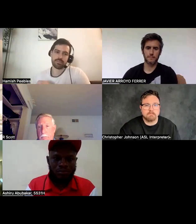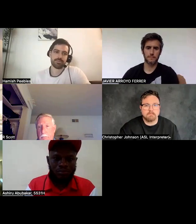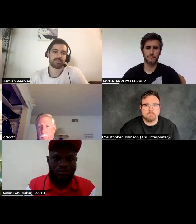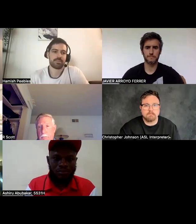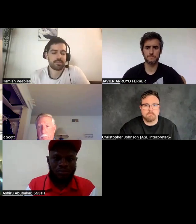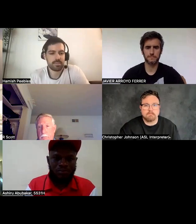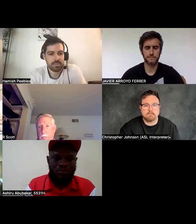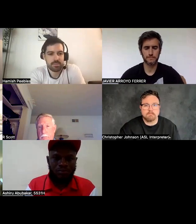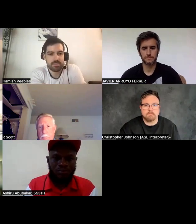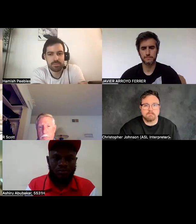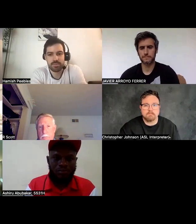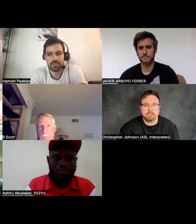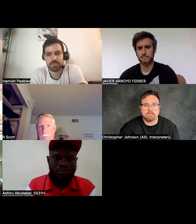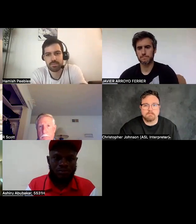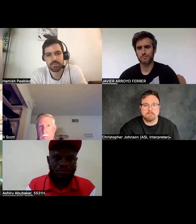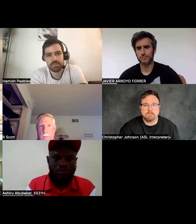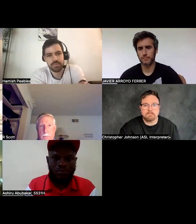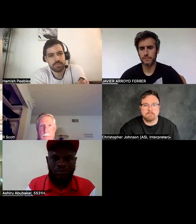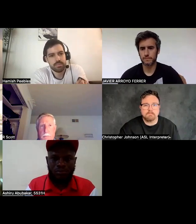Just double checking, give me one moment.